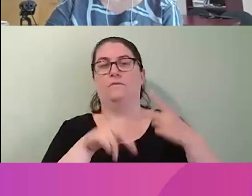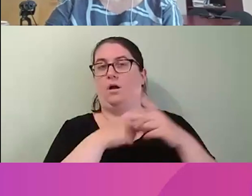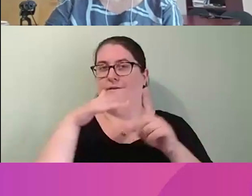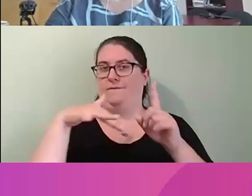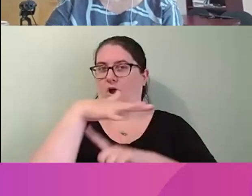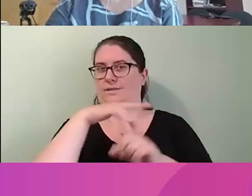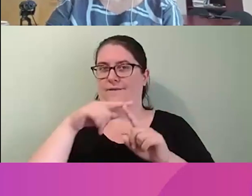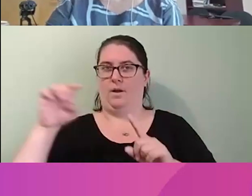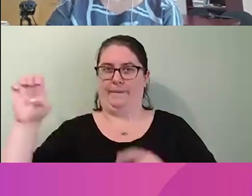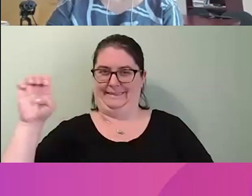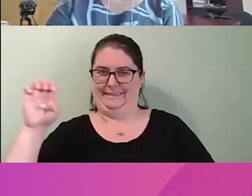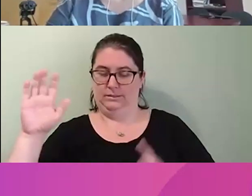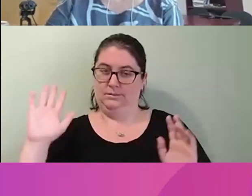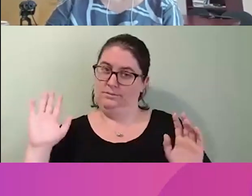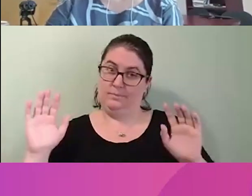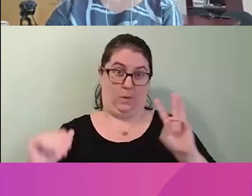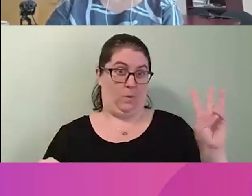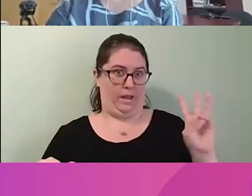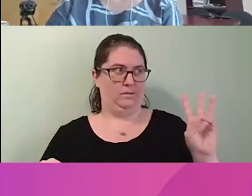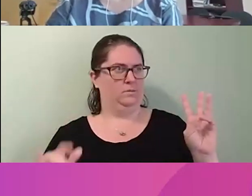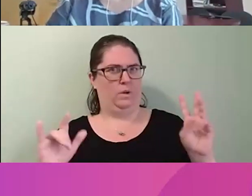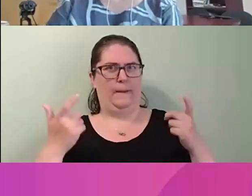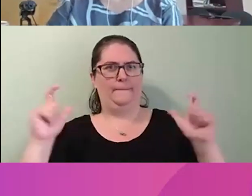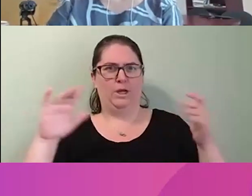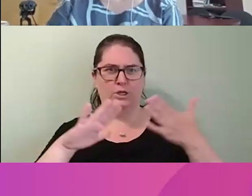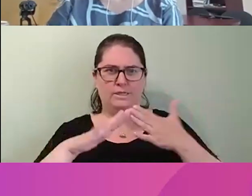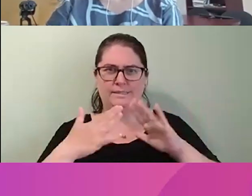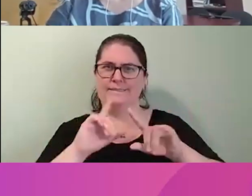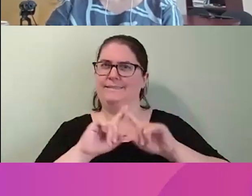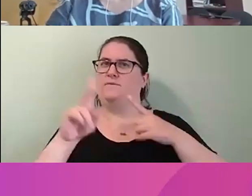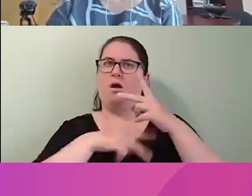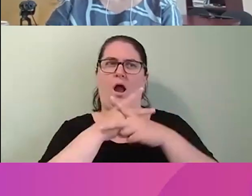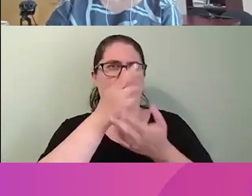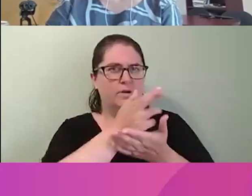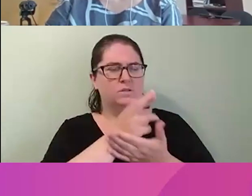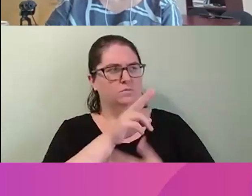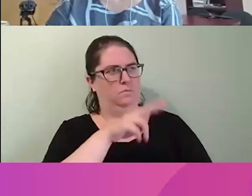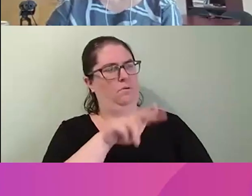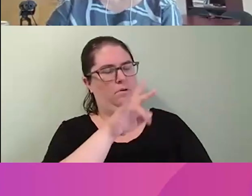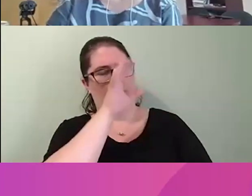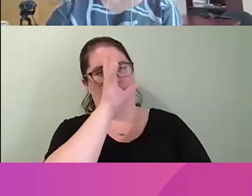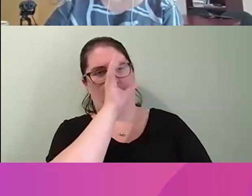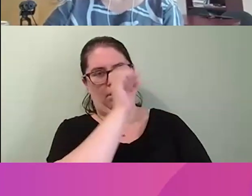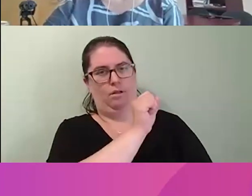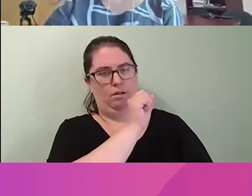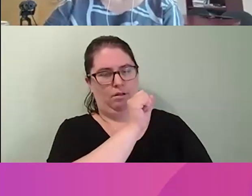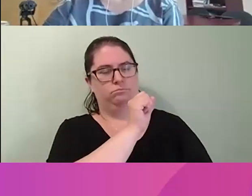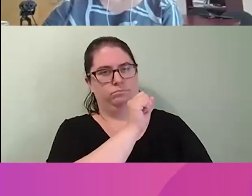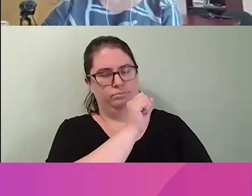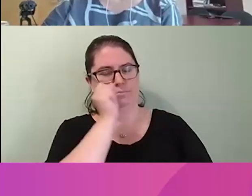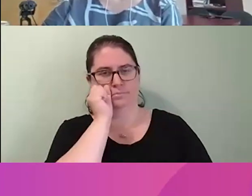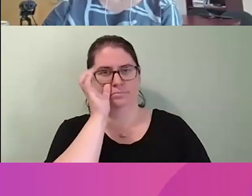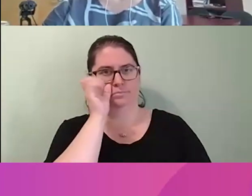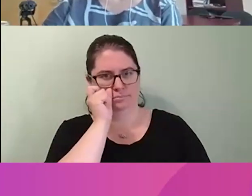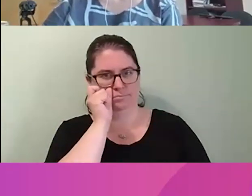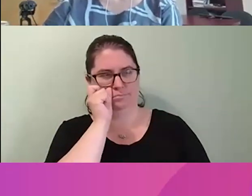in the Maritimes, but a bigger city and different resources that's provided by the province and the city, I believe,